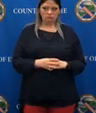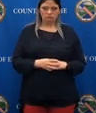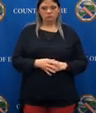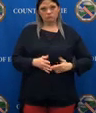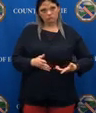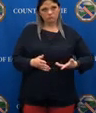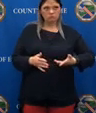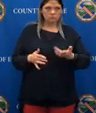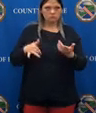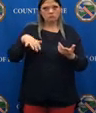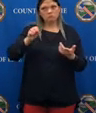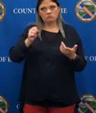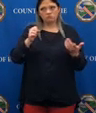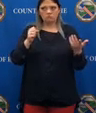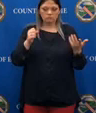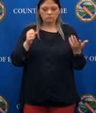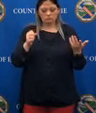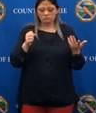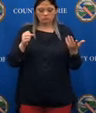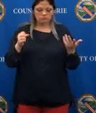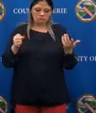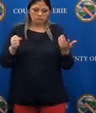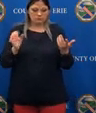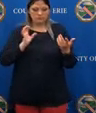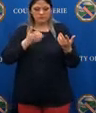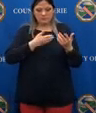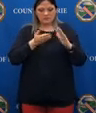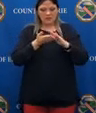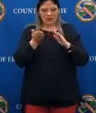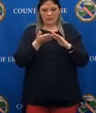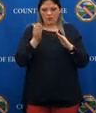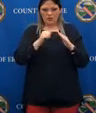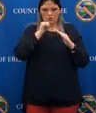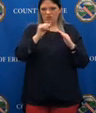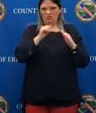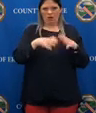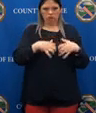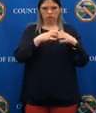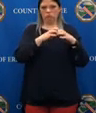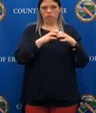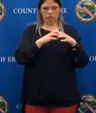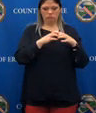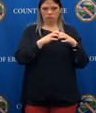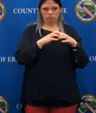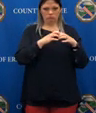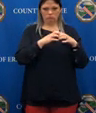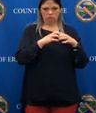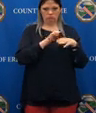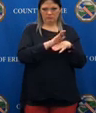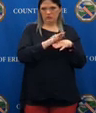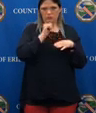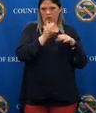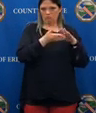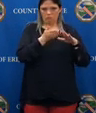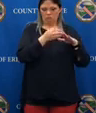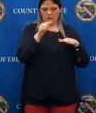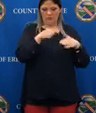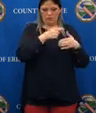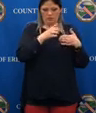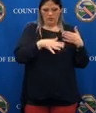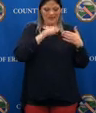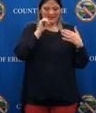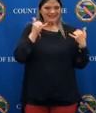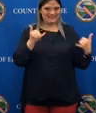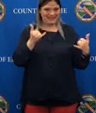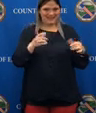Yes, we certainly, there weren't our operation was not up this weekend. It was not up today,